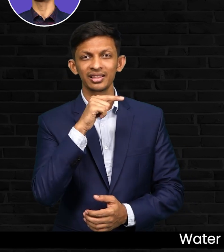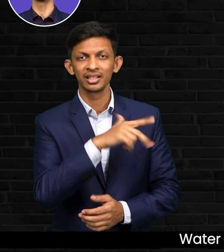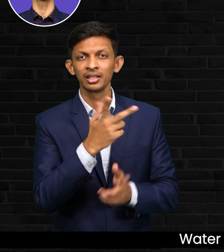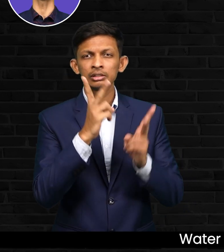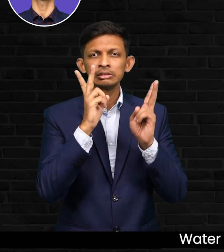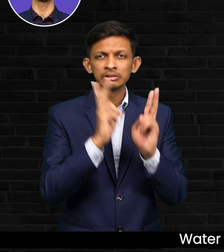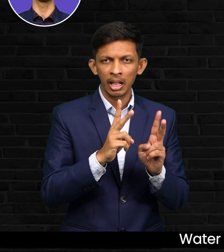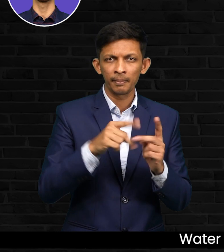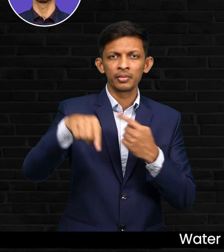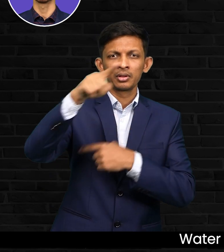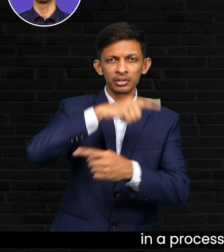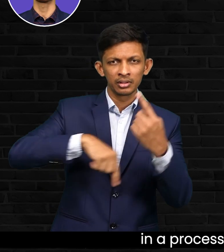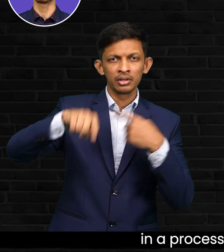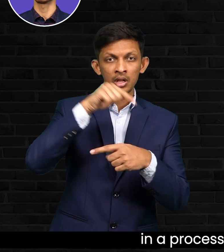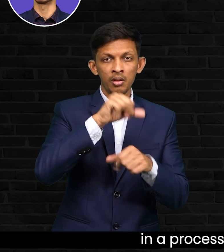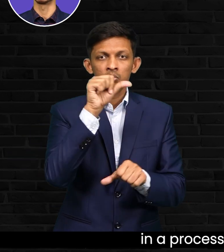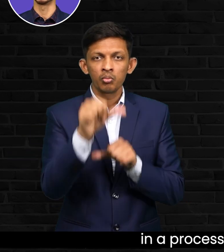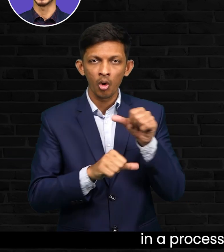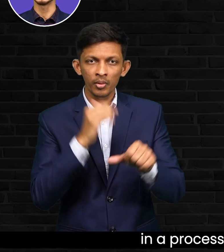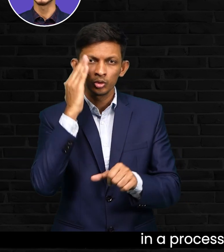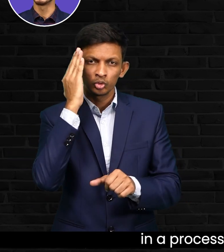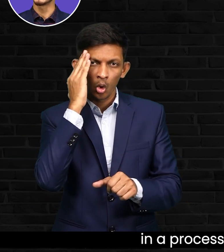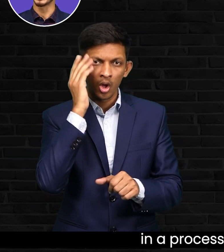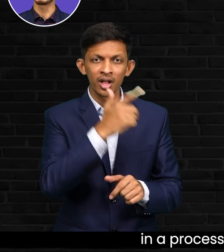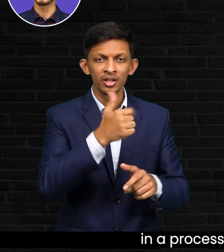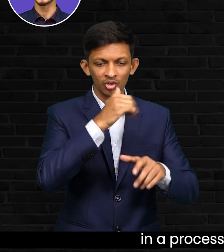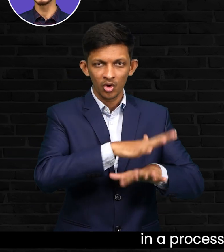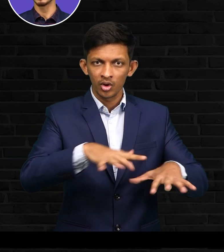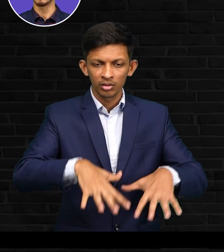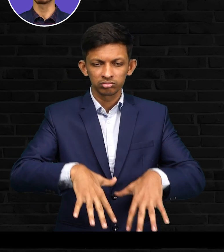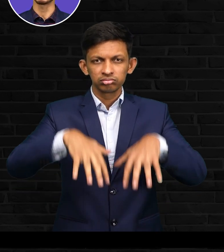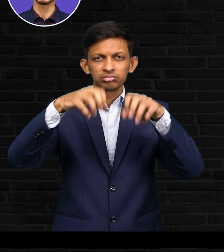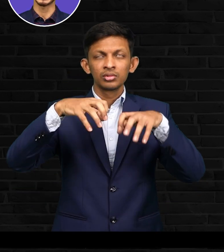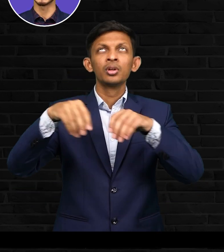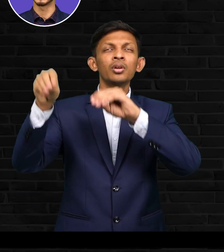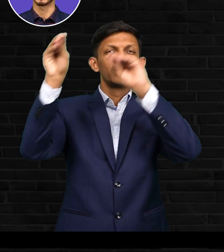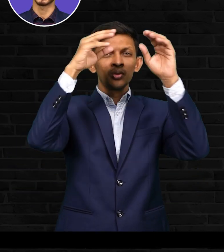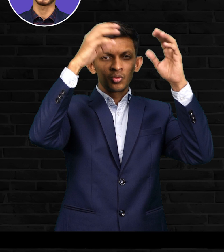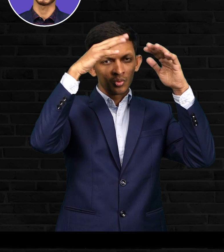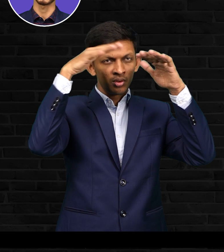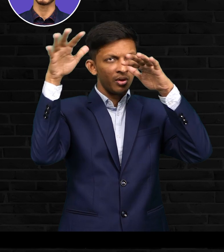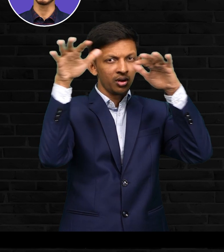Water is constantly recycled in a process known as the hydrological or water cycle.